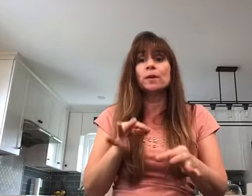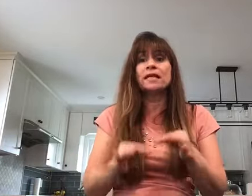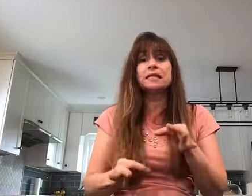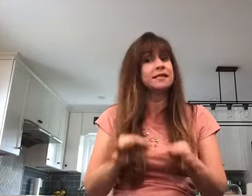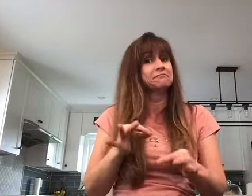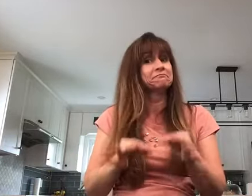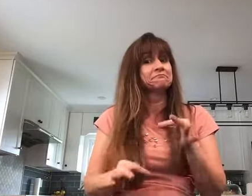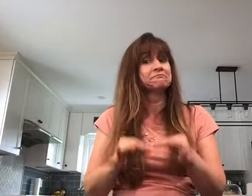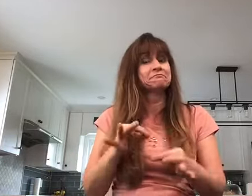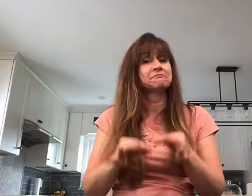judgment,